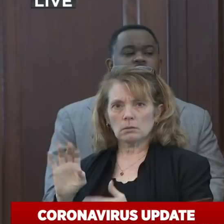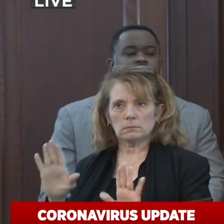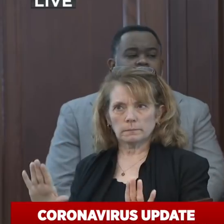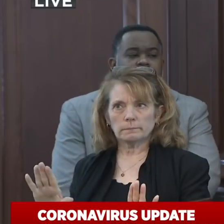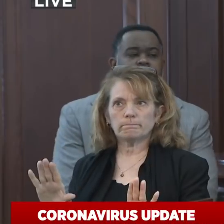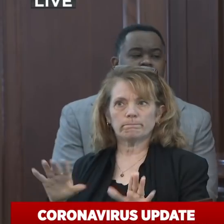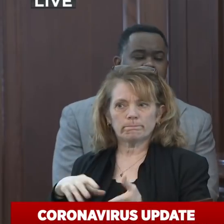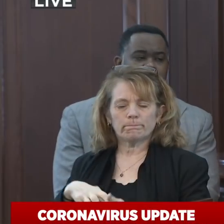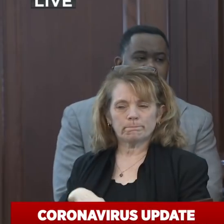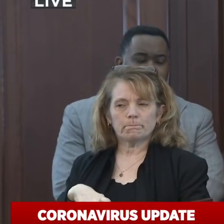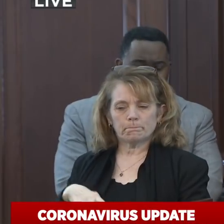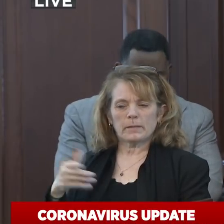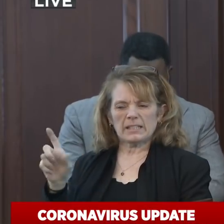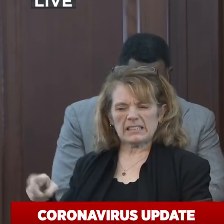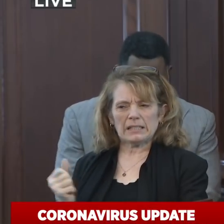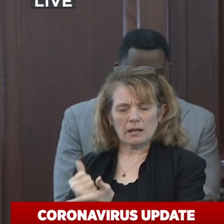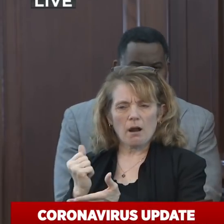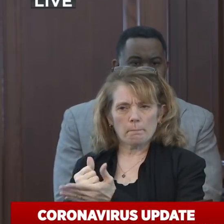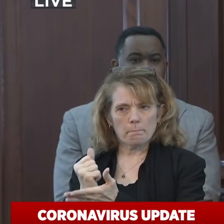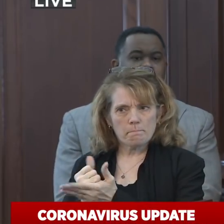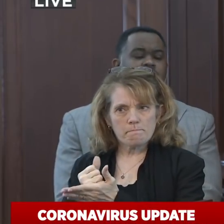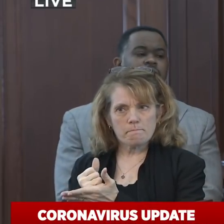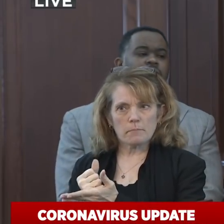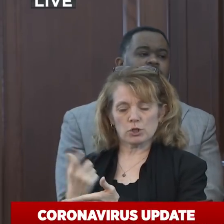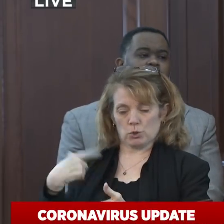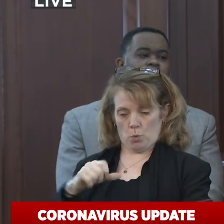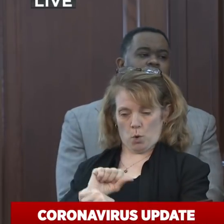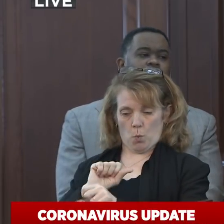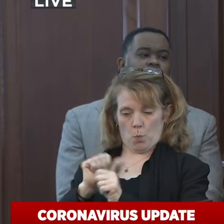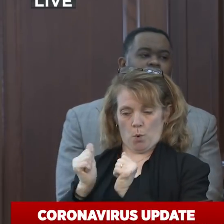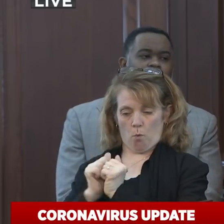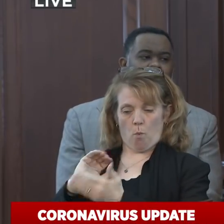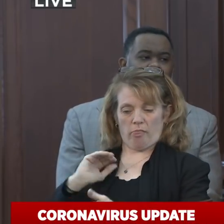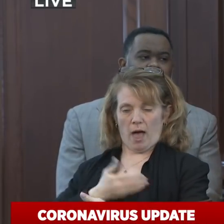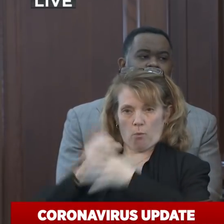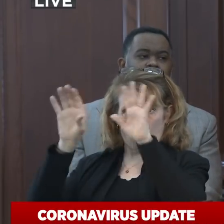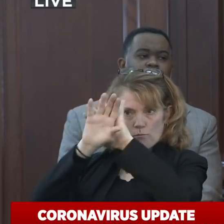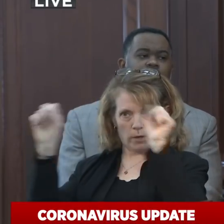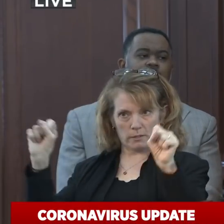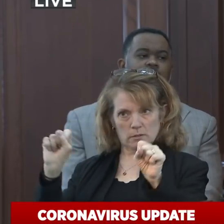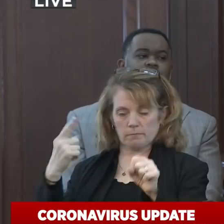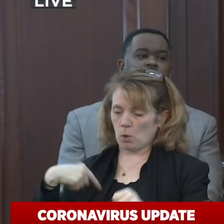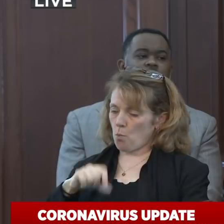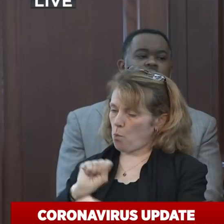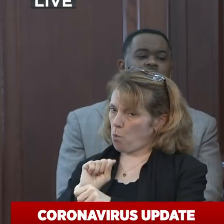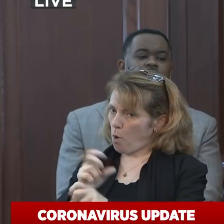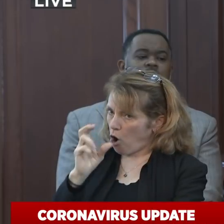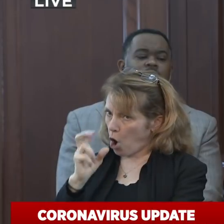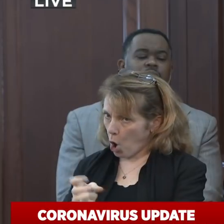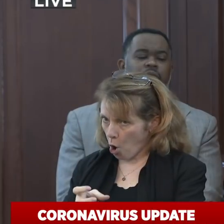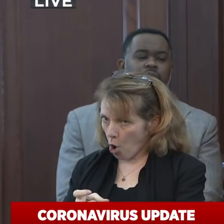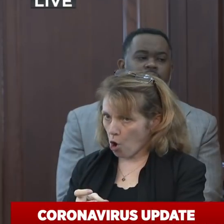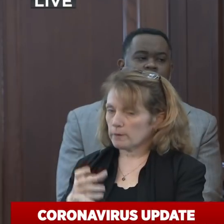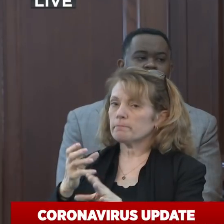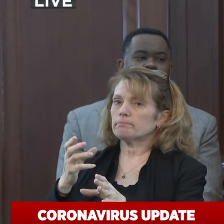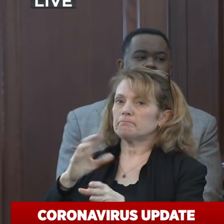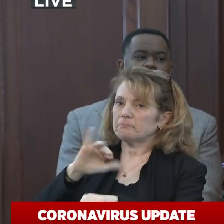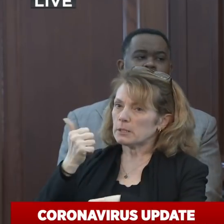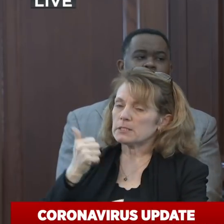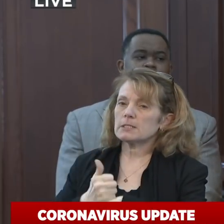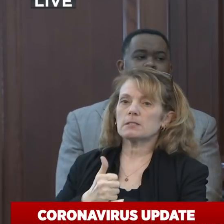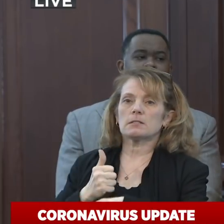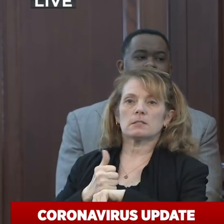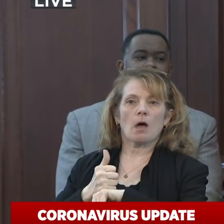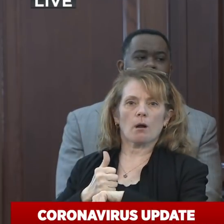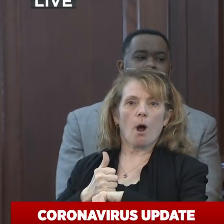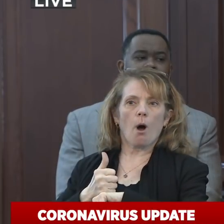with Estelle Moore, who is our president, we're working real hard to make sure that we have some very good measures set in place to make